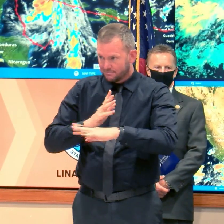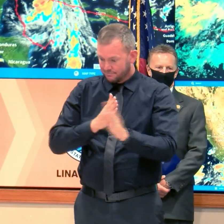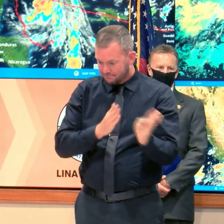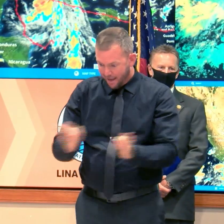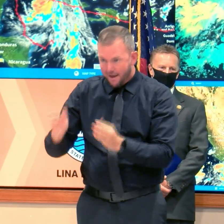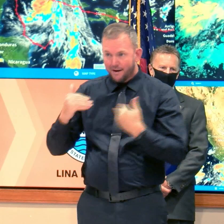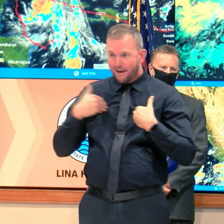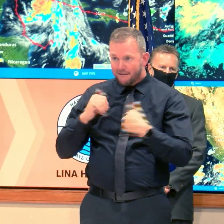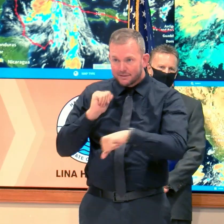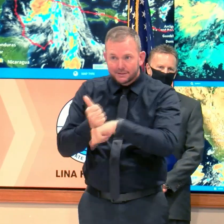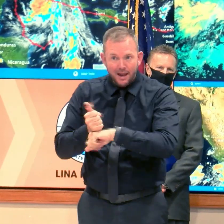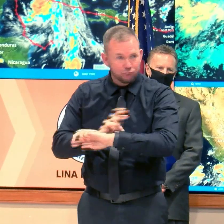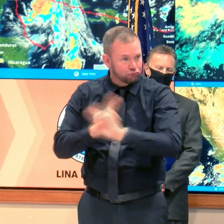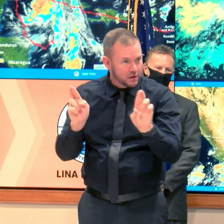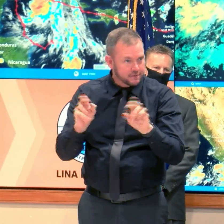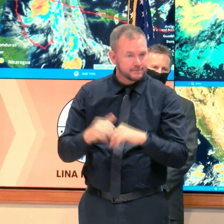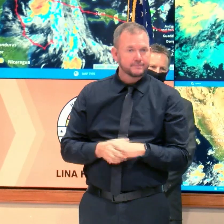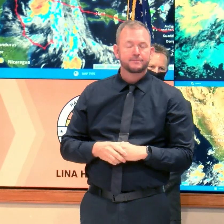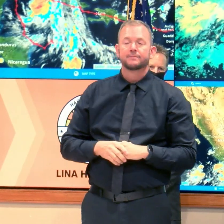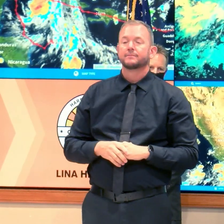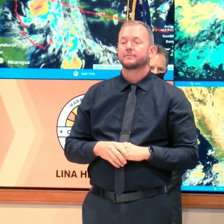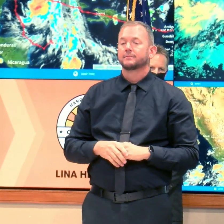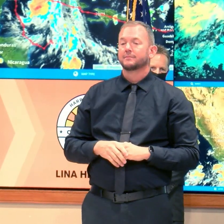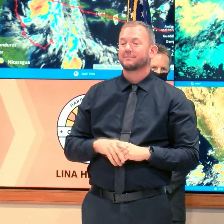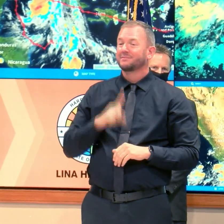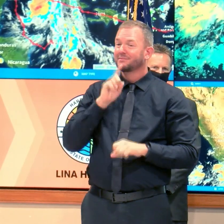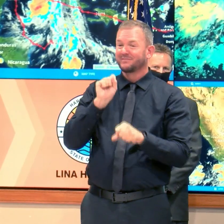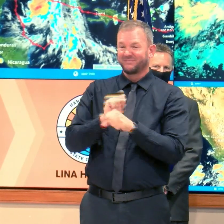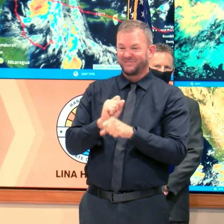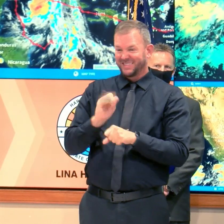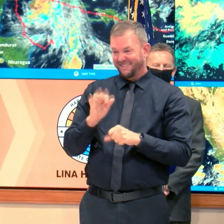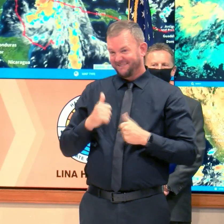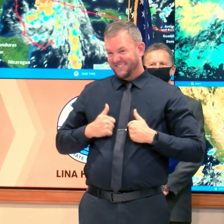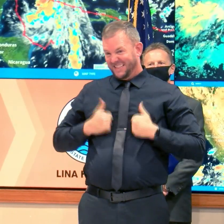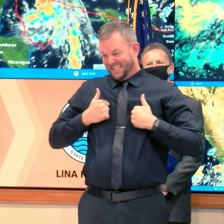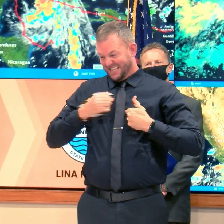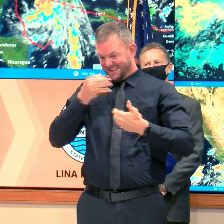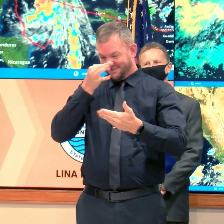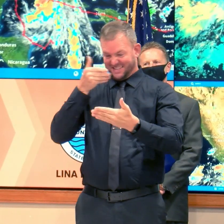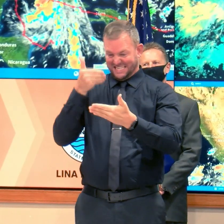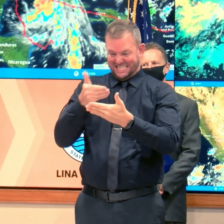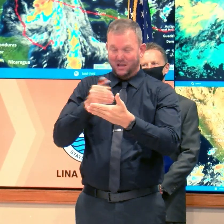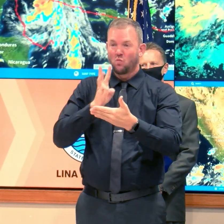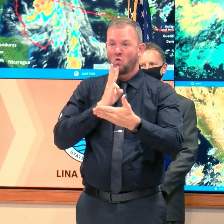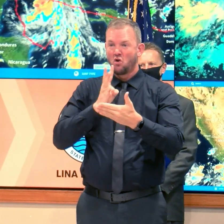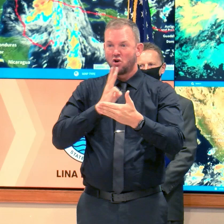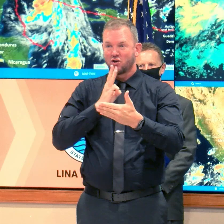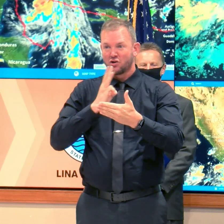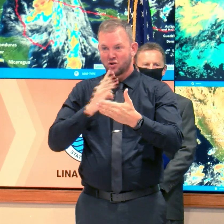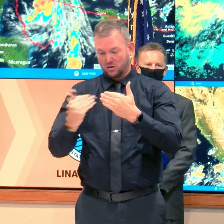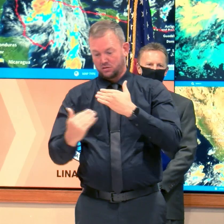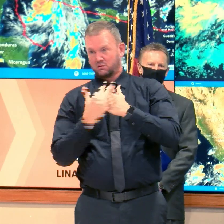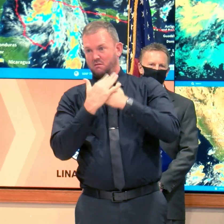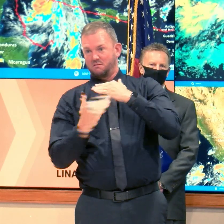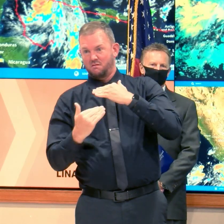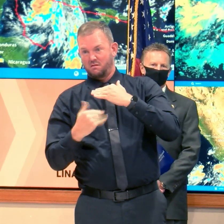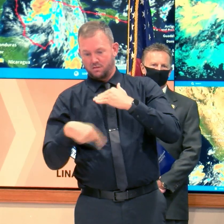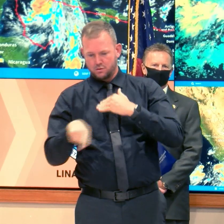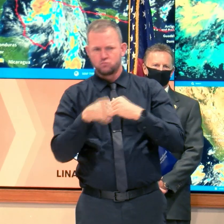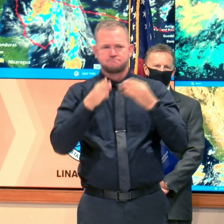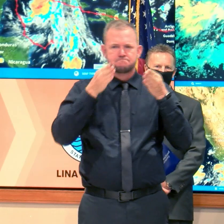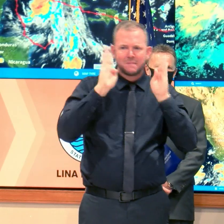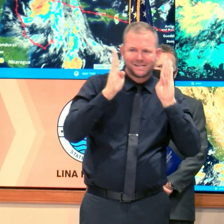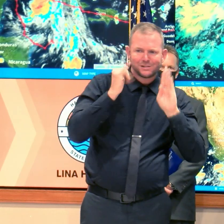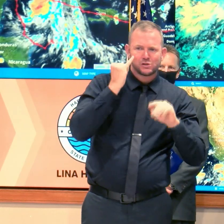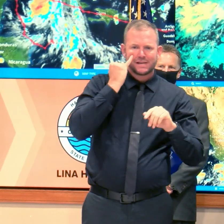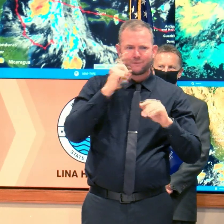along the coast, listen to your local elected officials about if and when to evacuate, should that